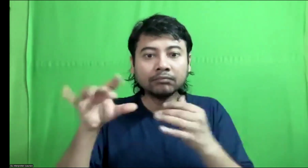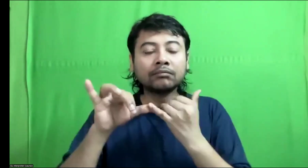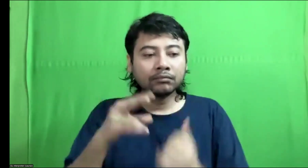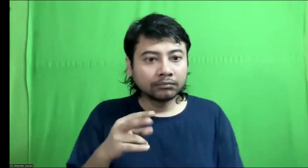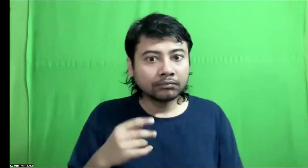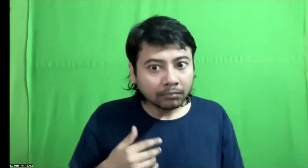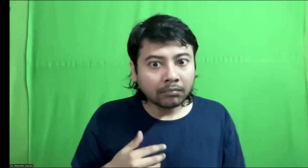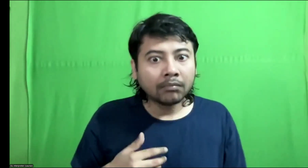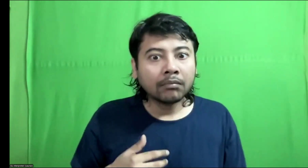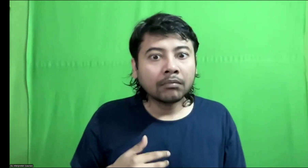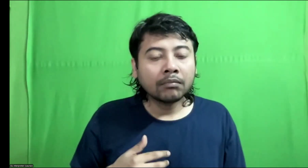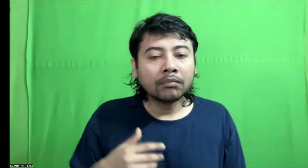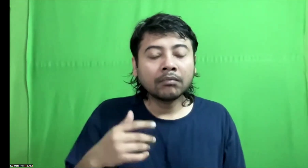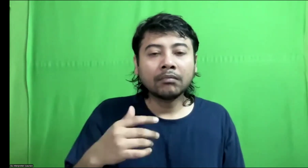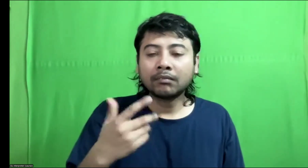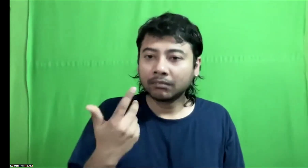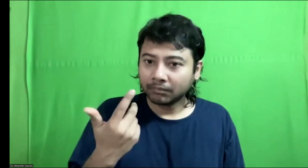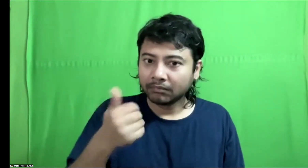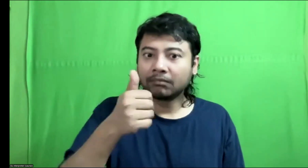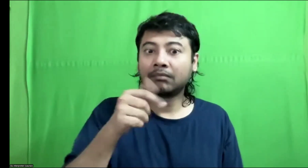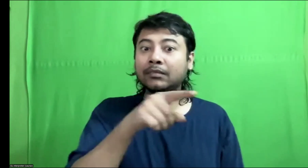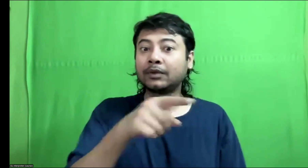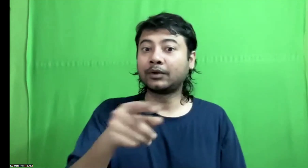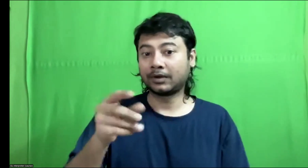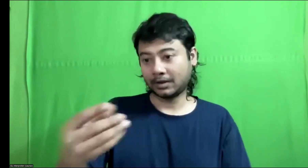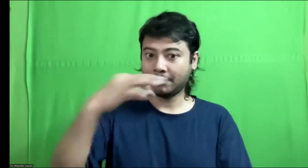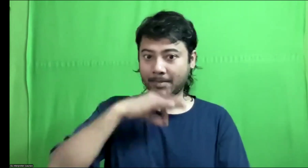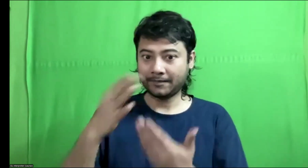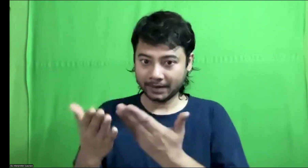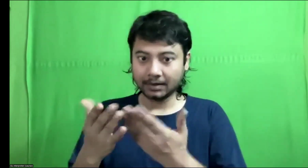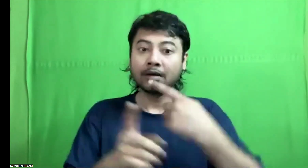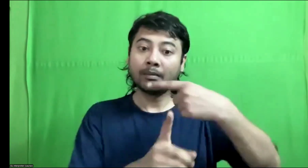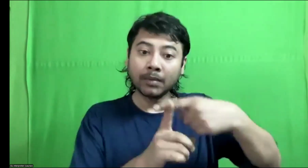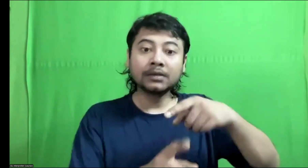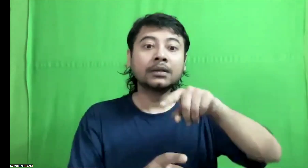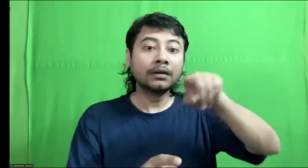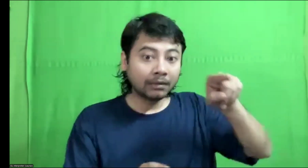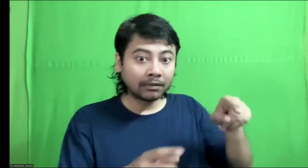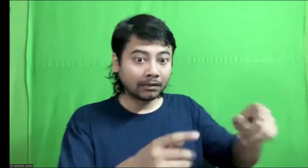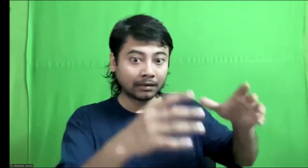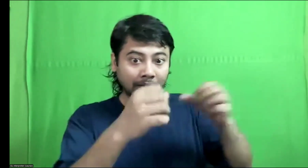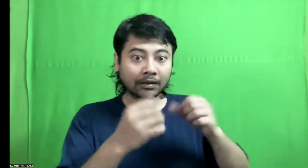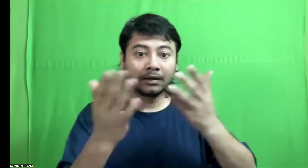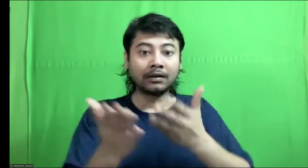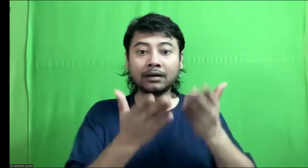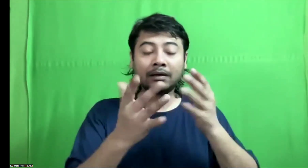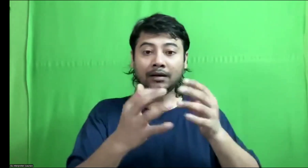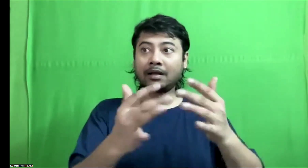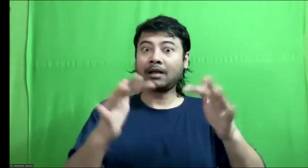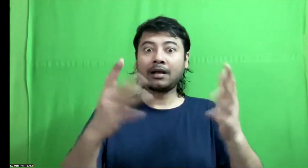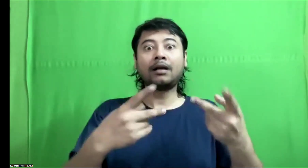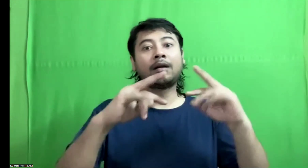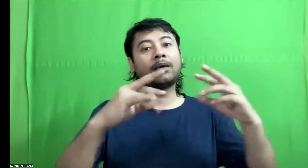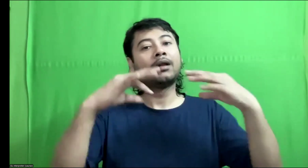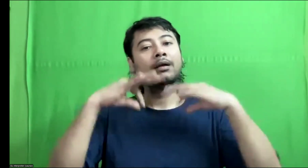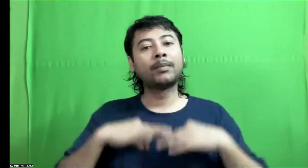Okay, the now one, suppose you are working like how Nandini, she is working in a school. So she can engage school students, she